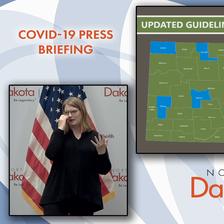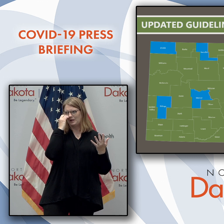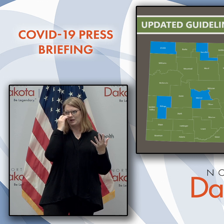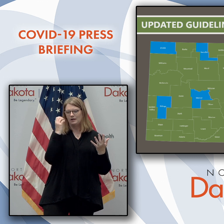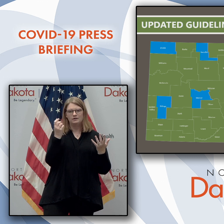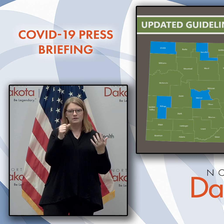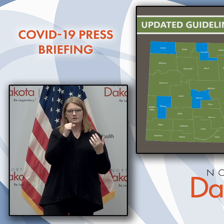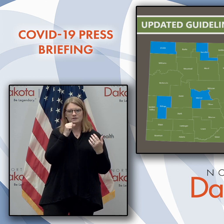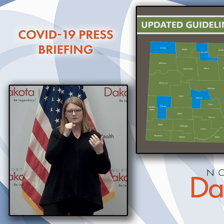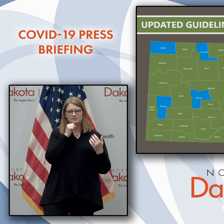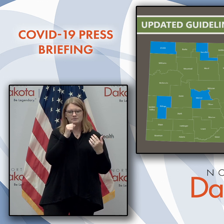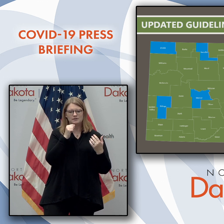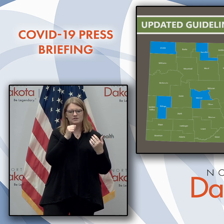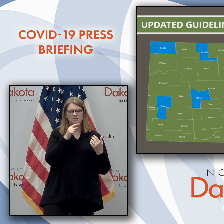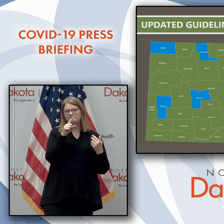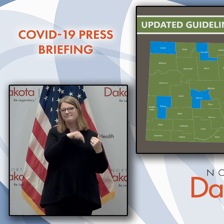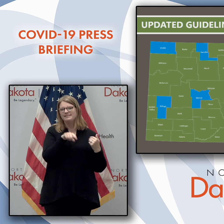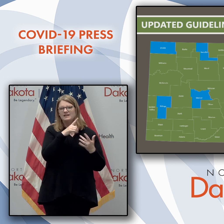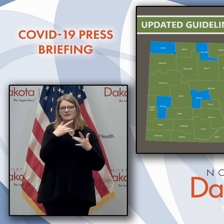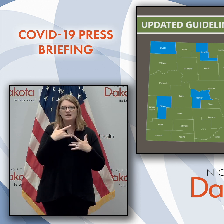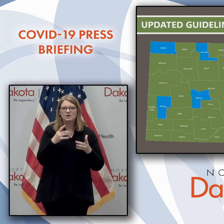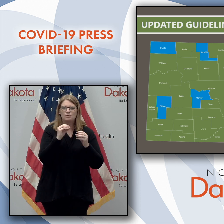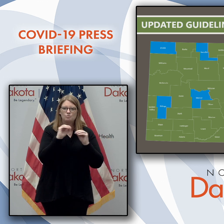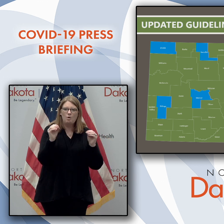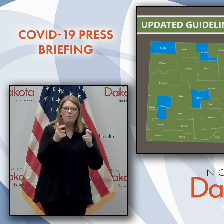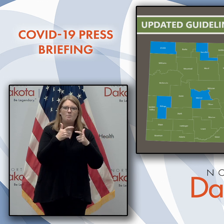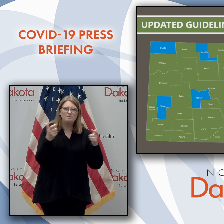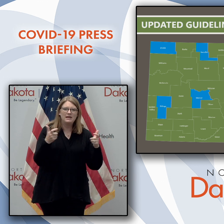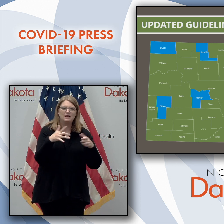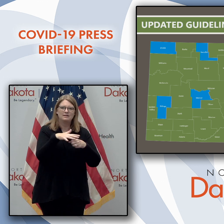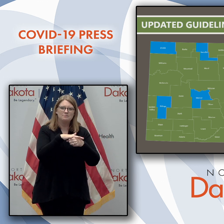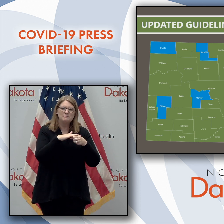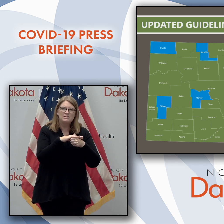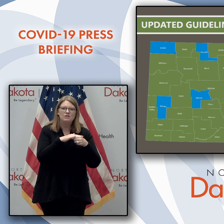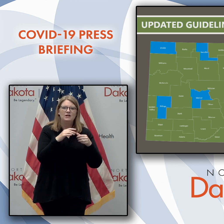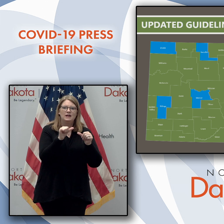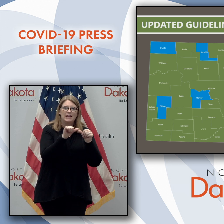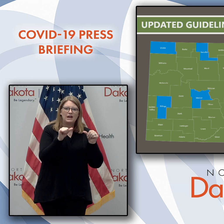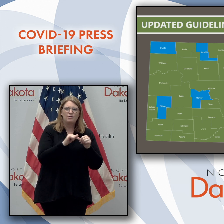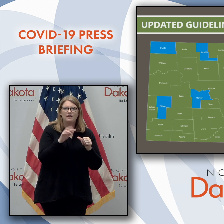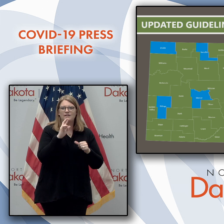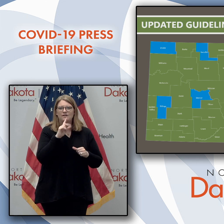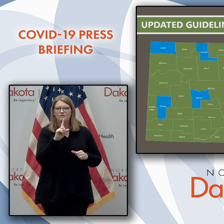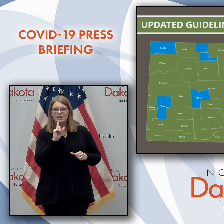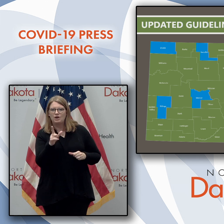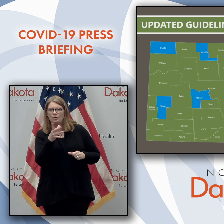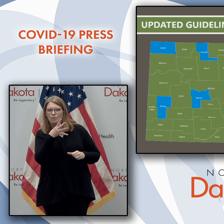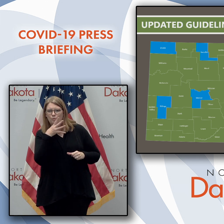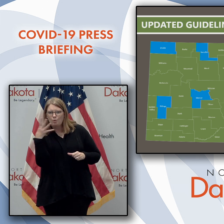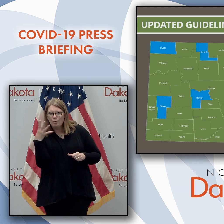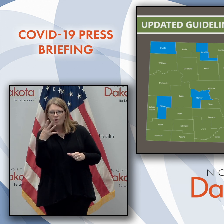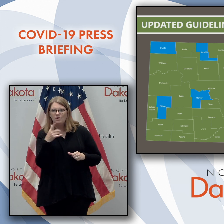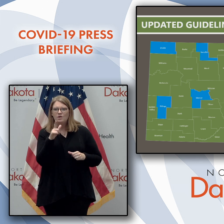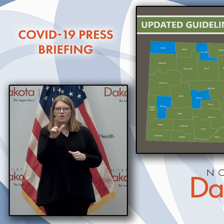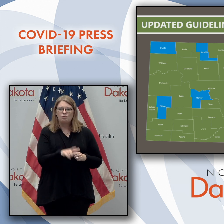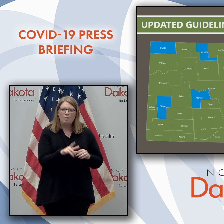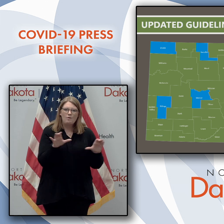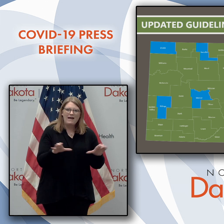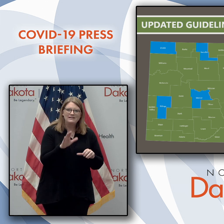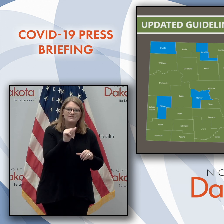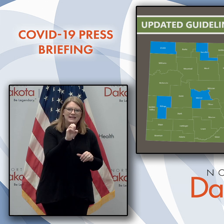no very large metro area, no university. They're very rural, and they've got low active case counts, and they've all